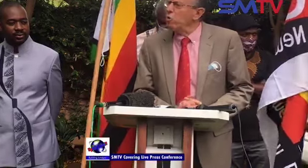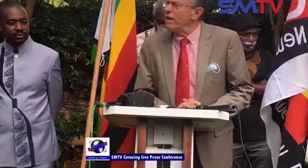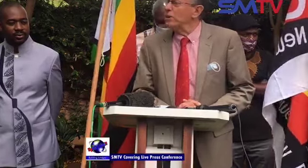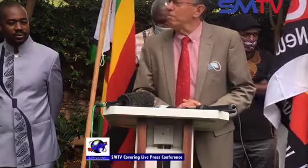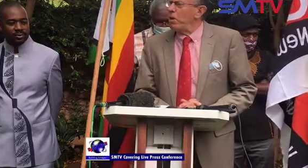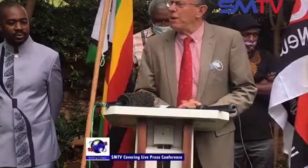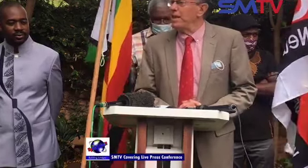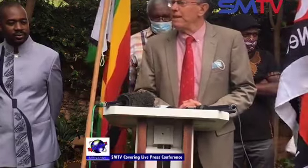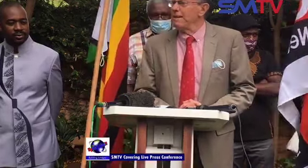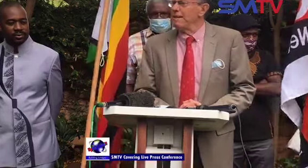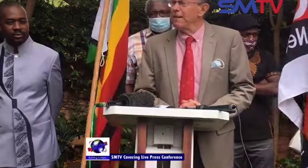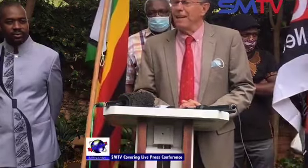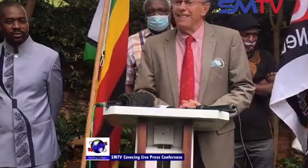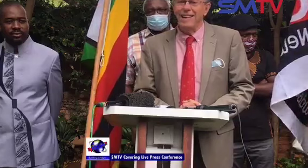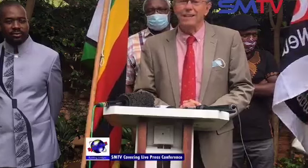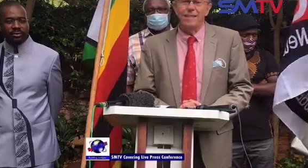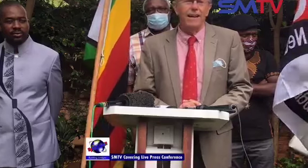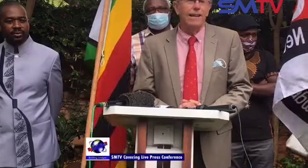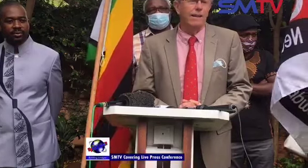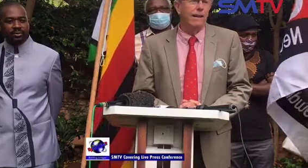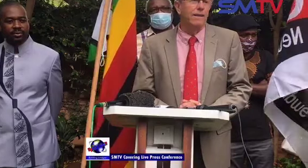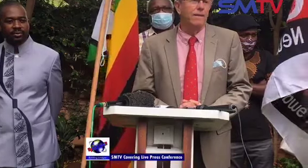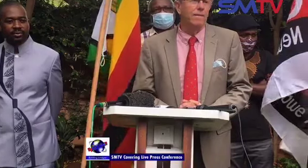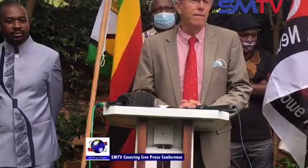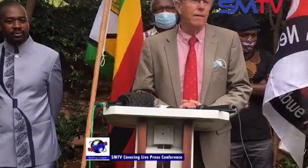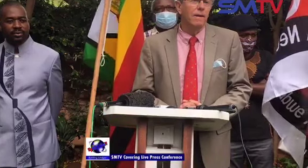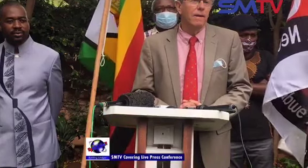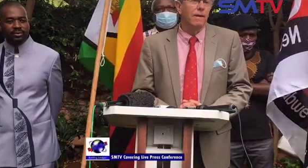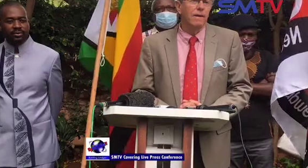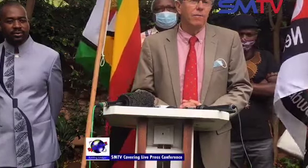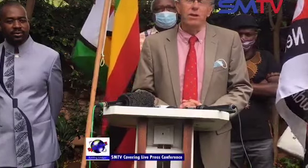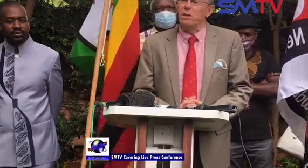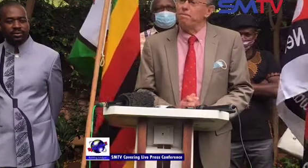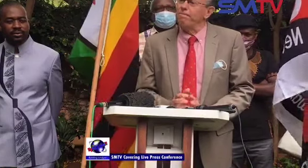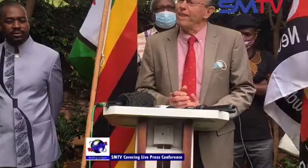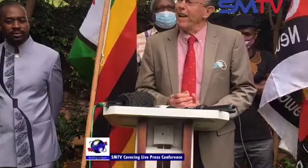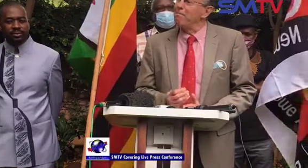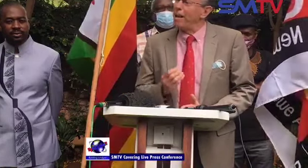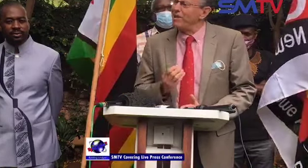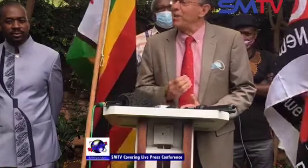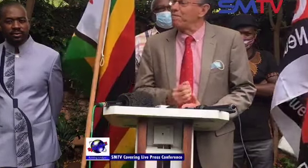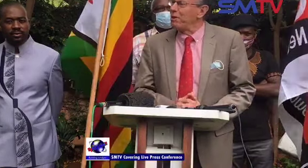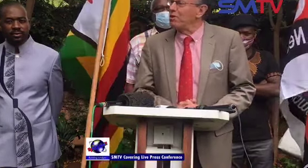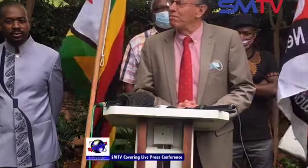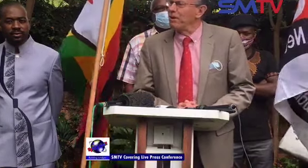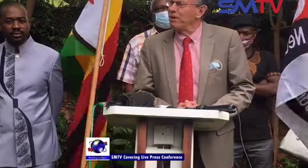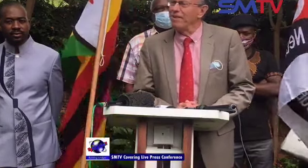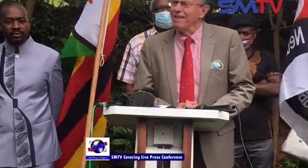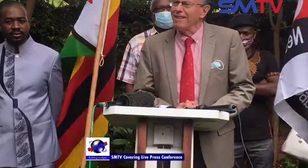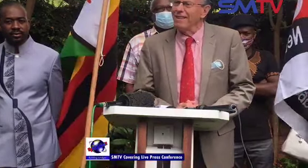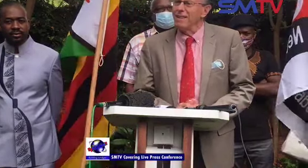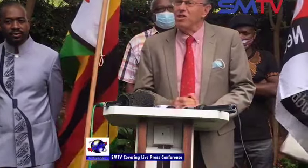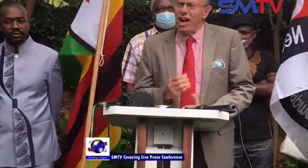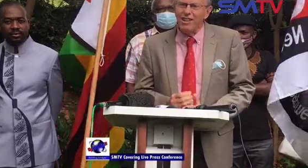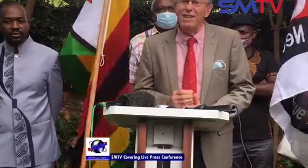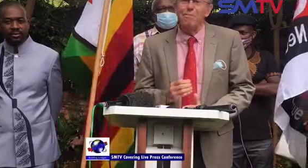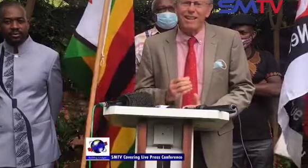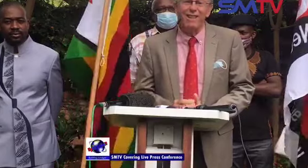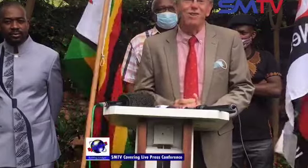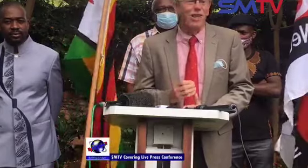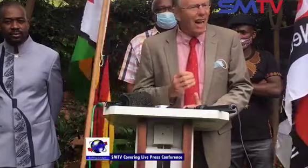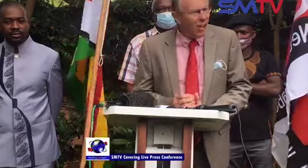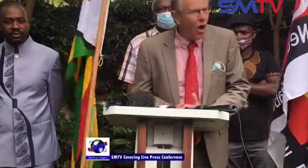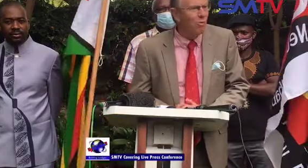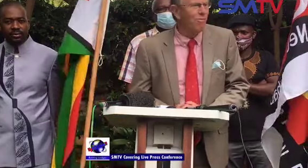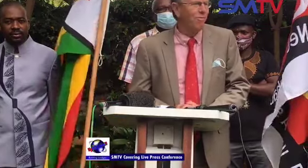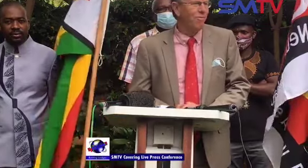How do we as a party intend tackling it? Well, it's a basic principle that charity